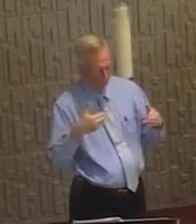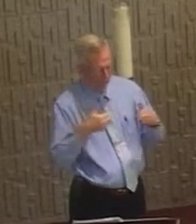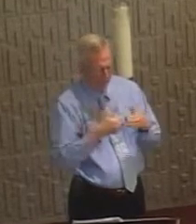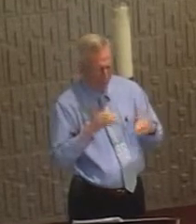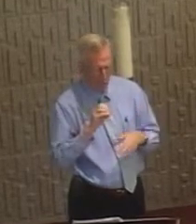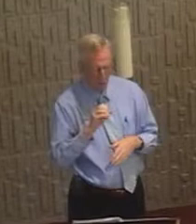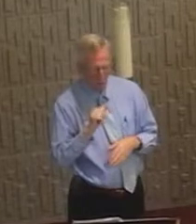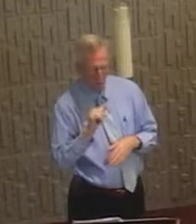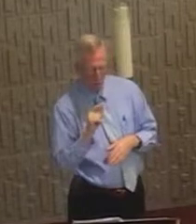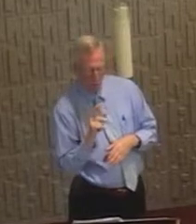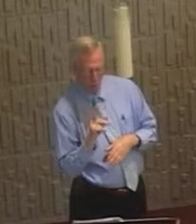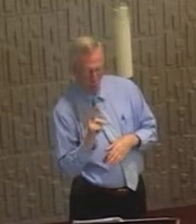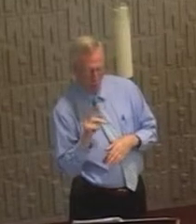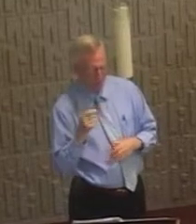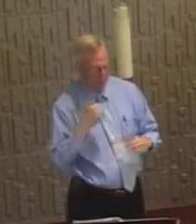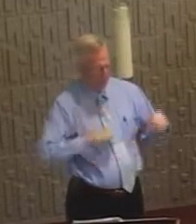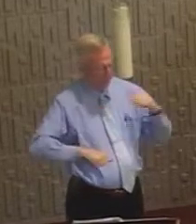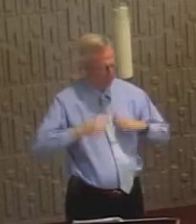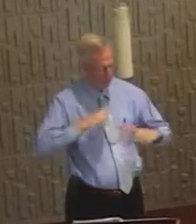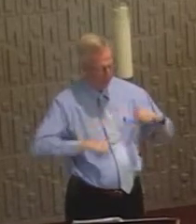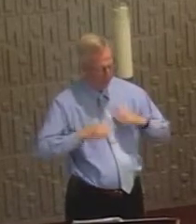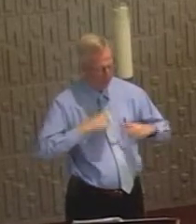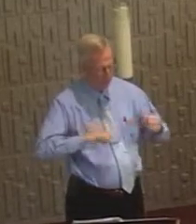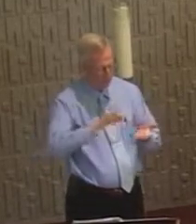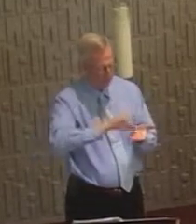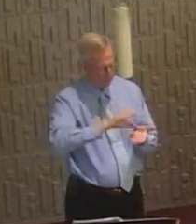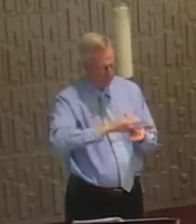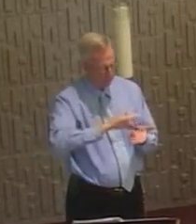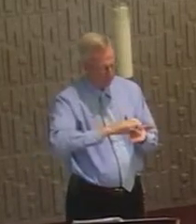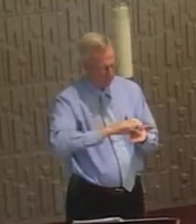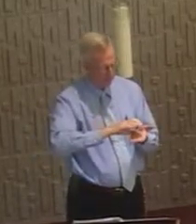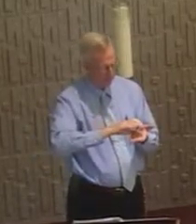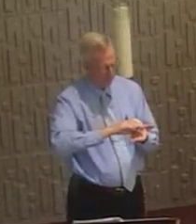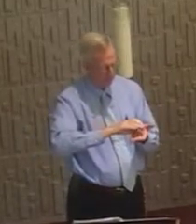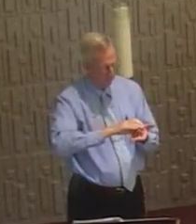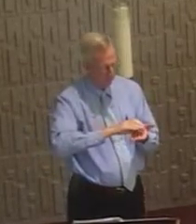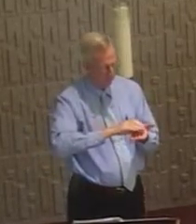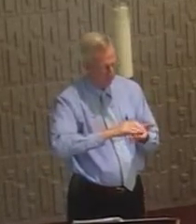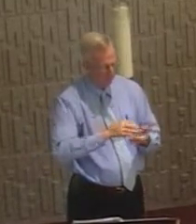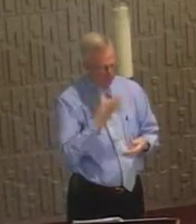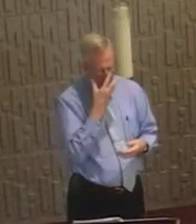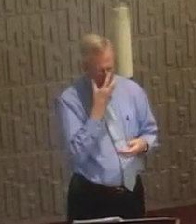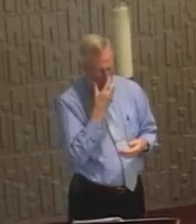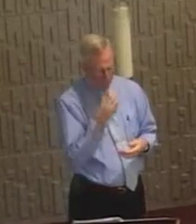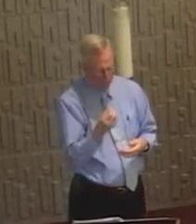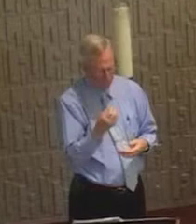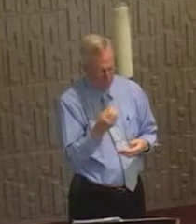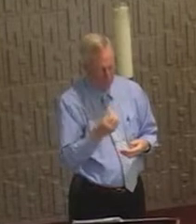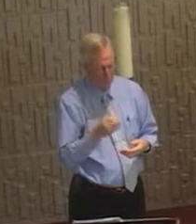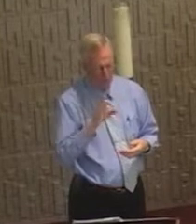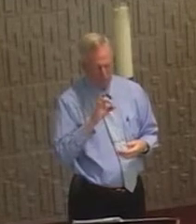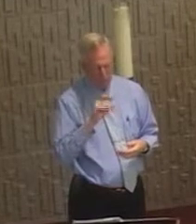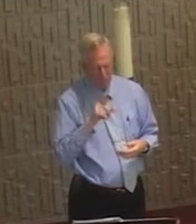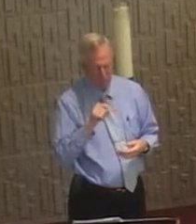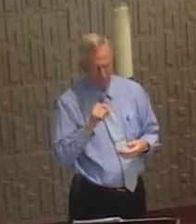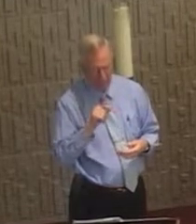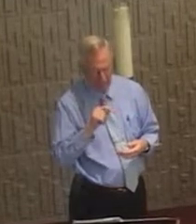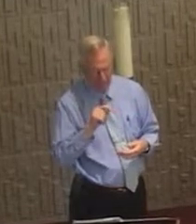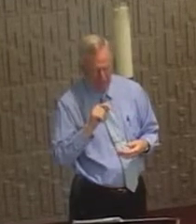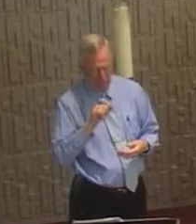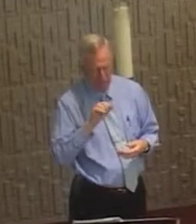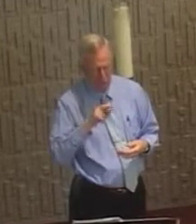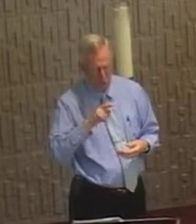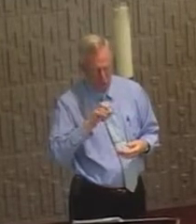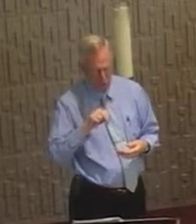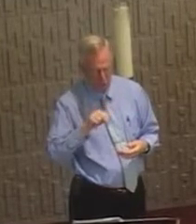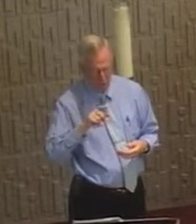entertainment center. And on this oak entertainment center sat a flat panel, one of those flat screen TVs. And